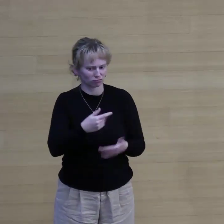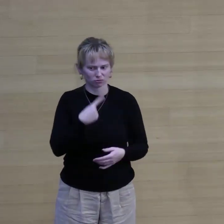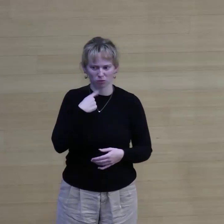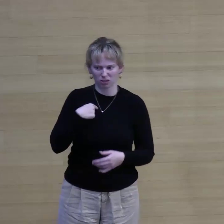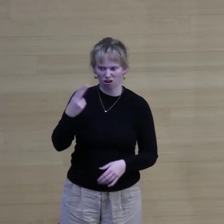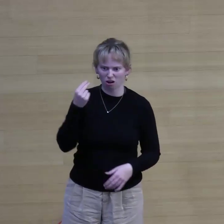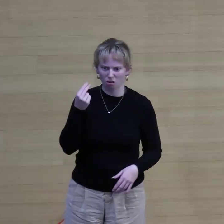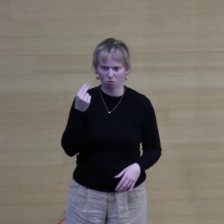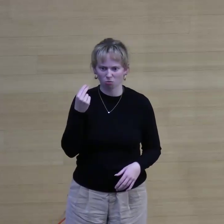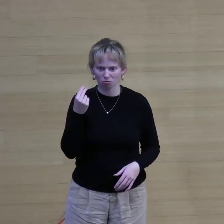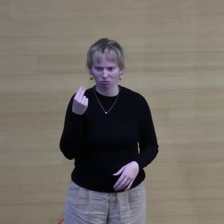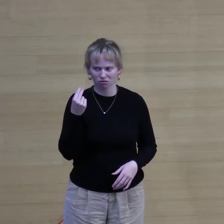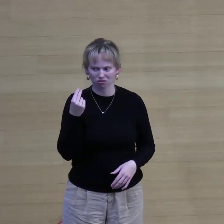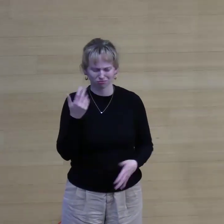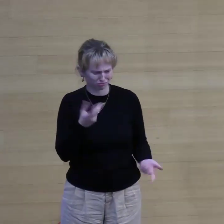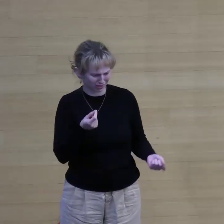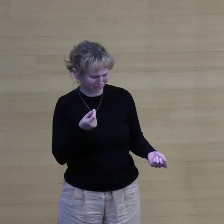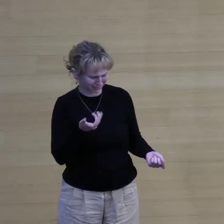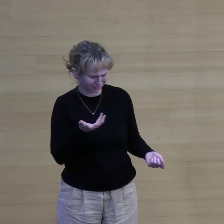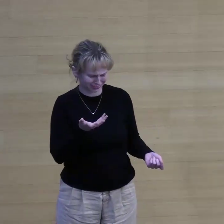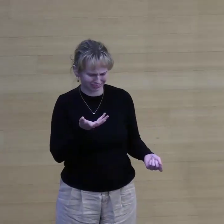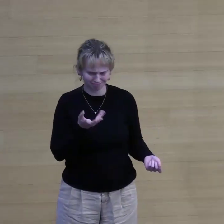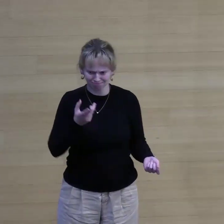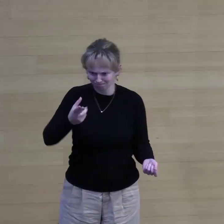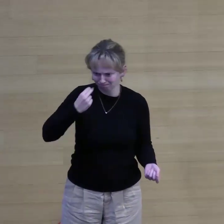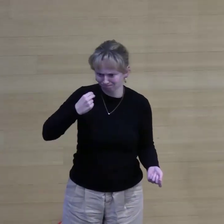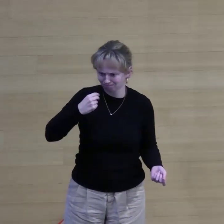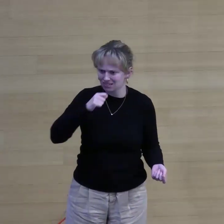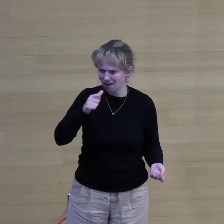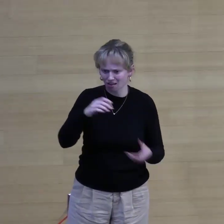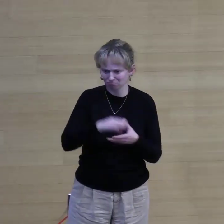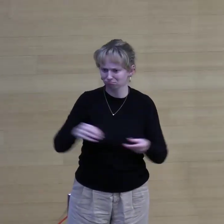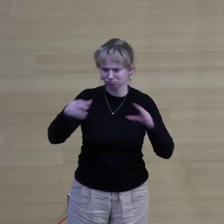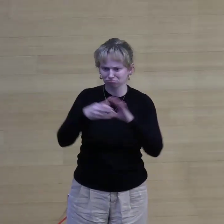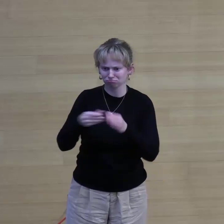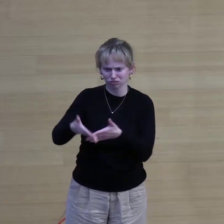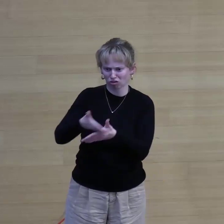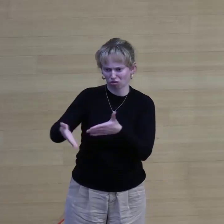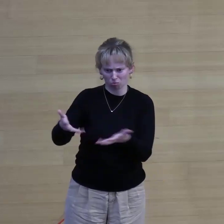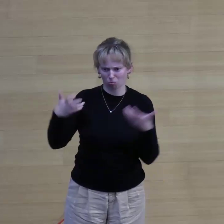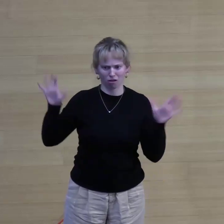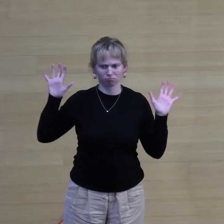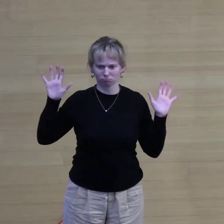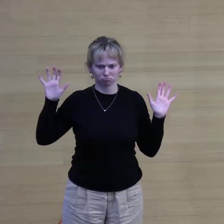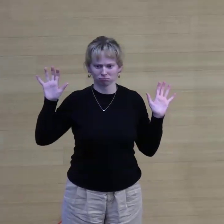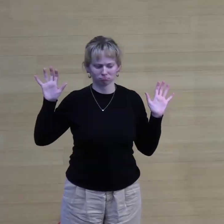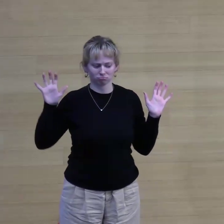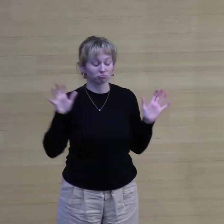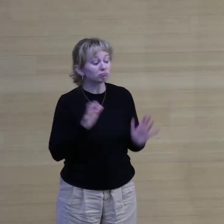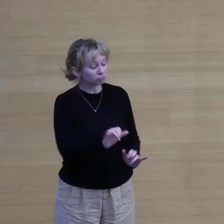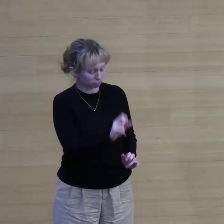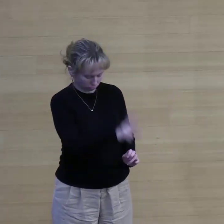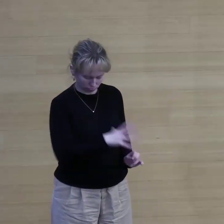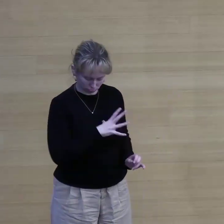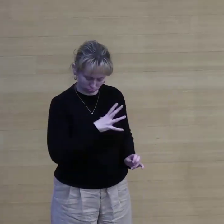story. And I was like, what? And he goes, you're not telling that story. I don't want you to tell that story. And I was like,